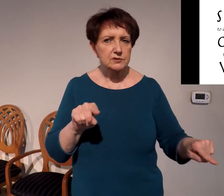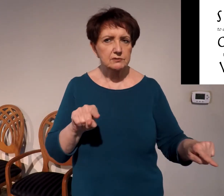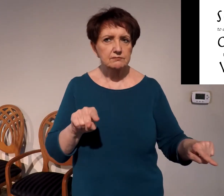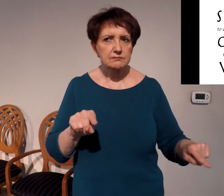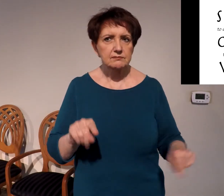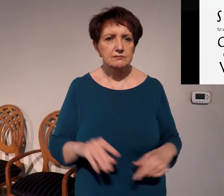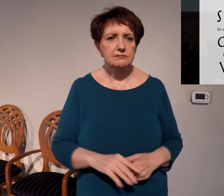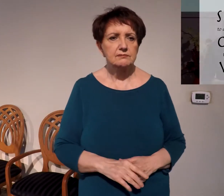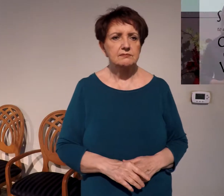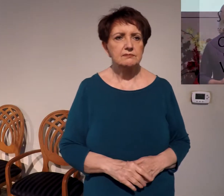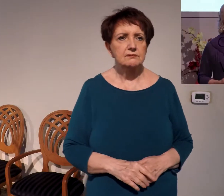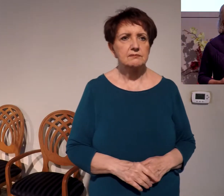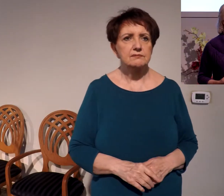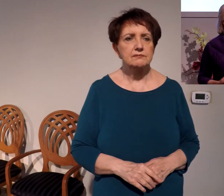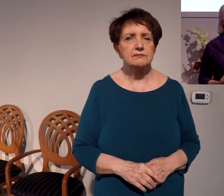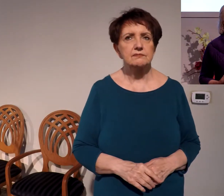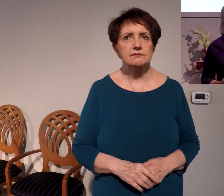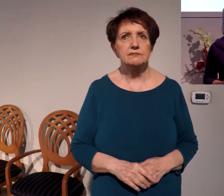difference.